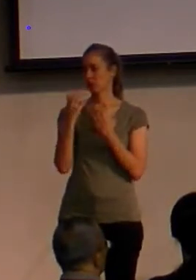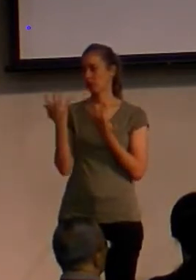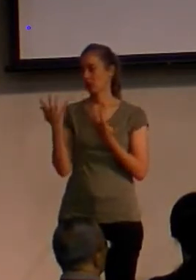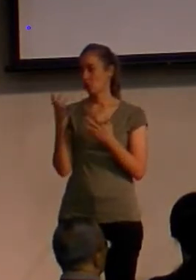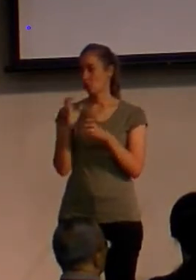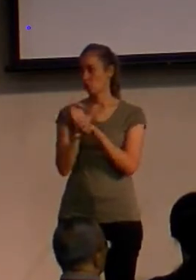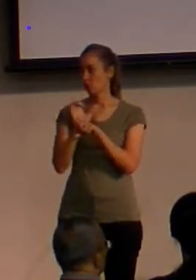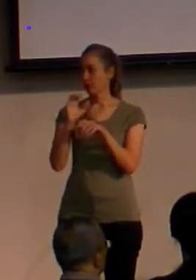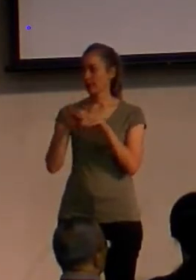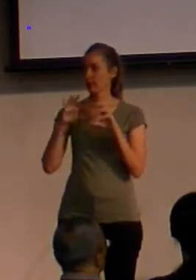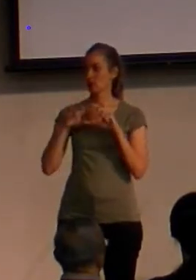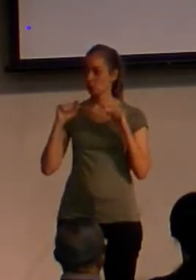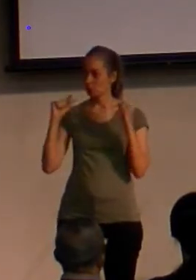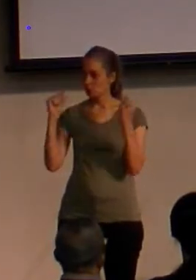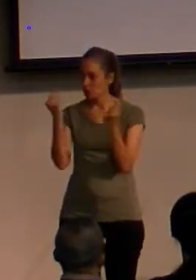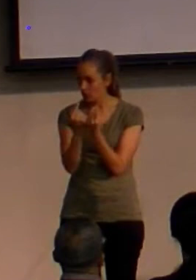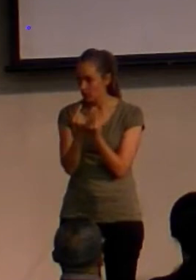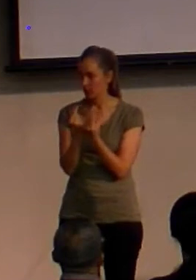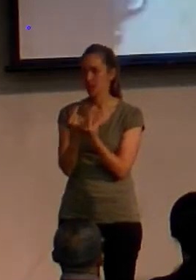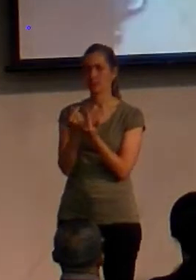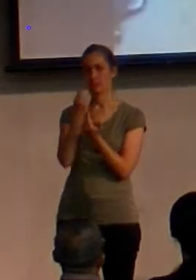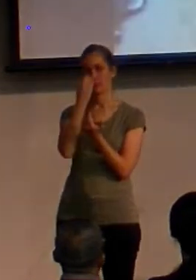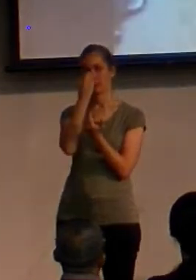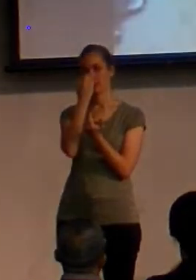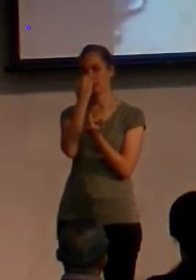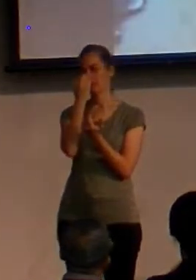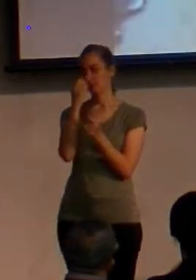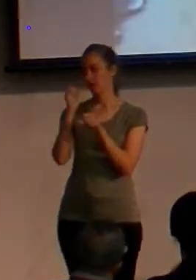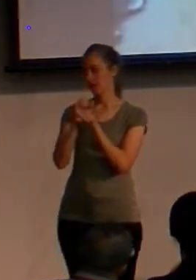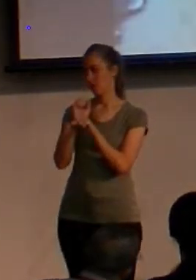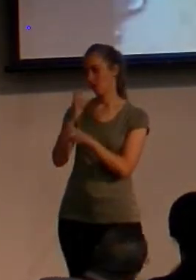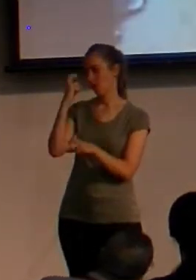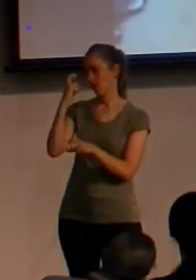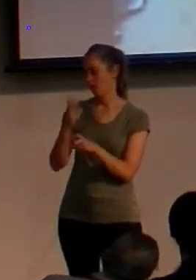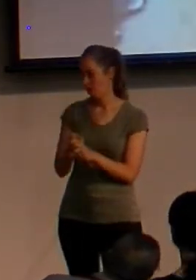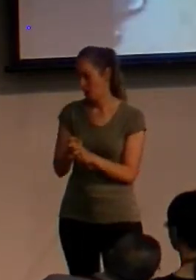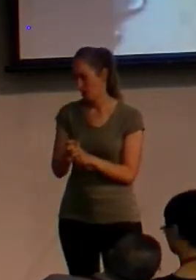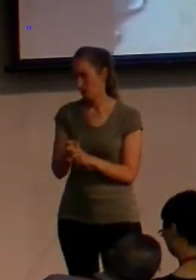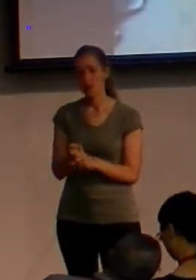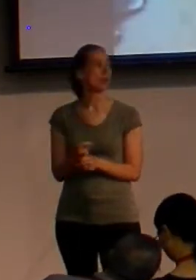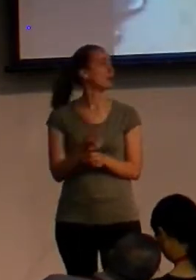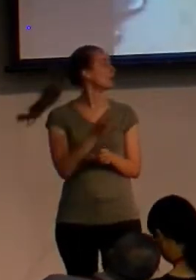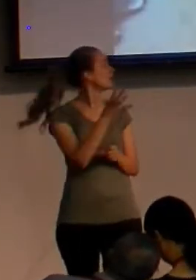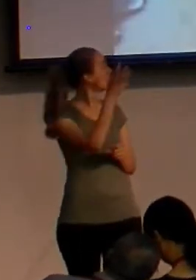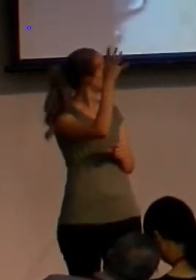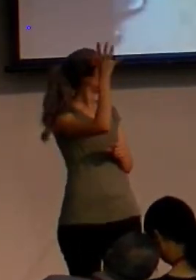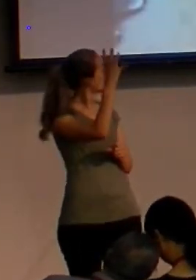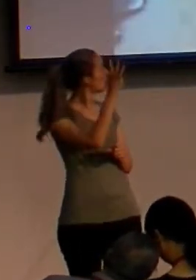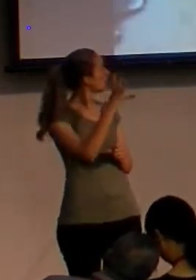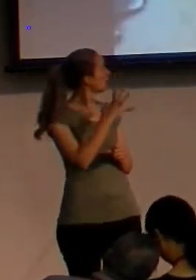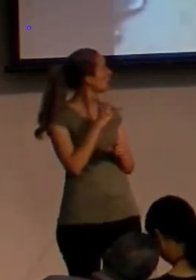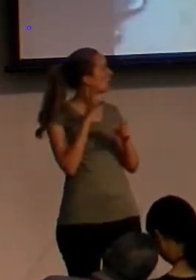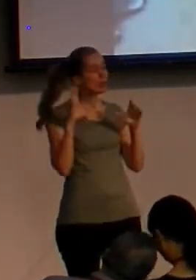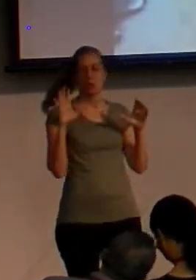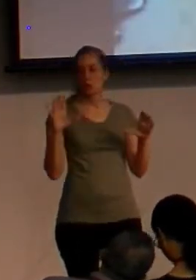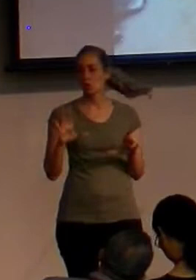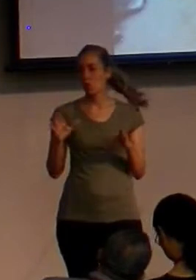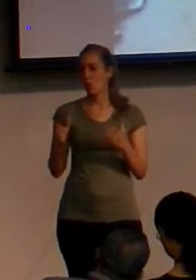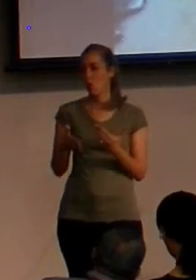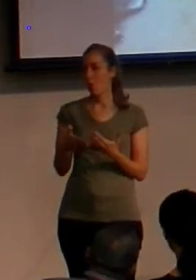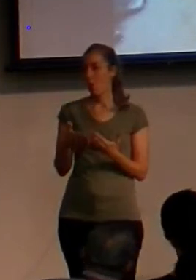working in the garden. They work hard. The men do practically